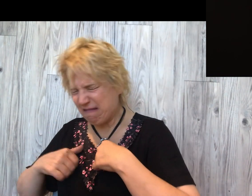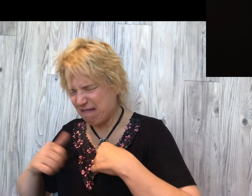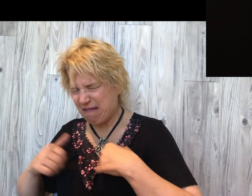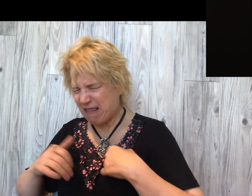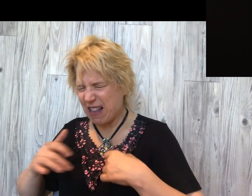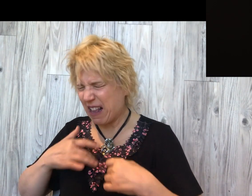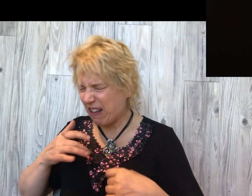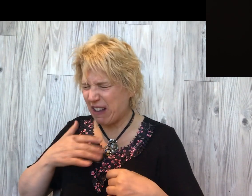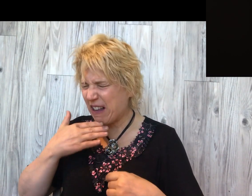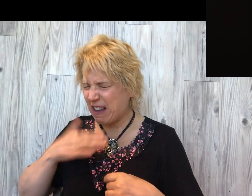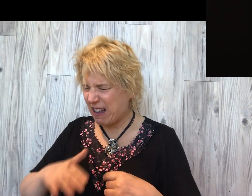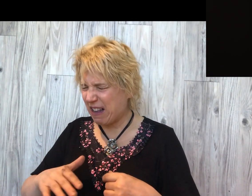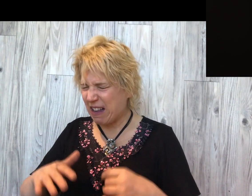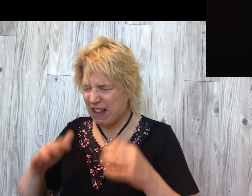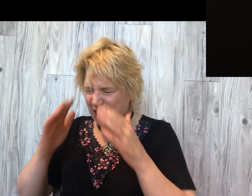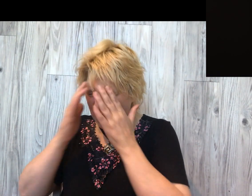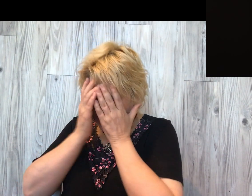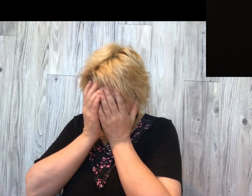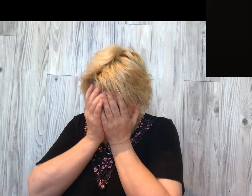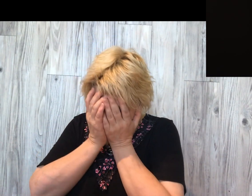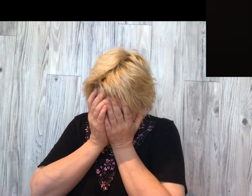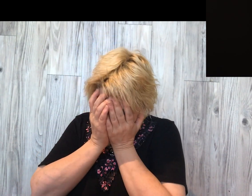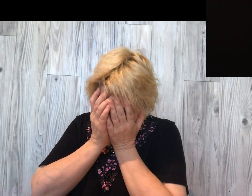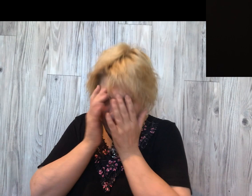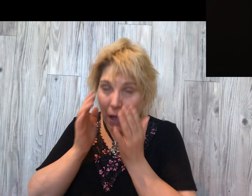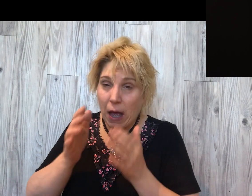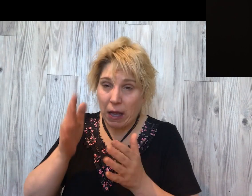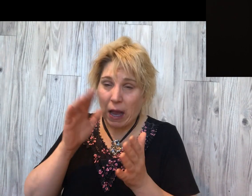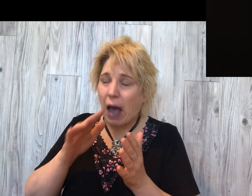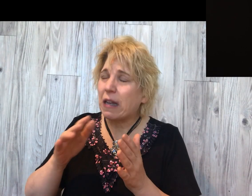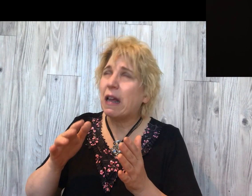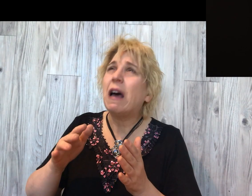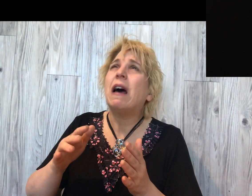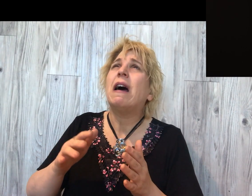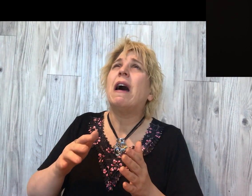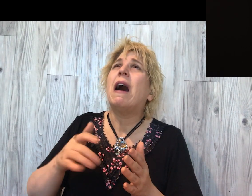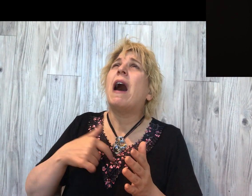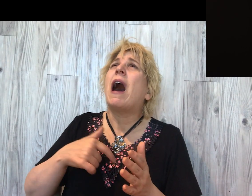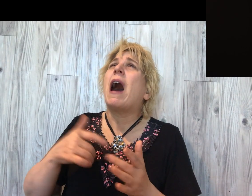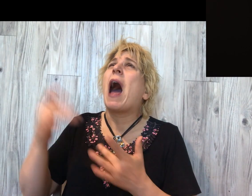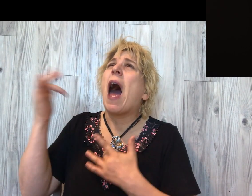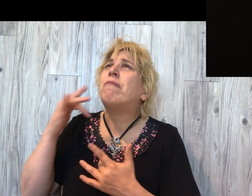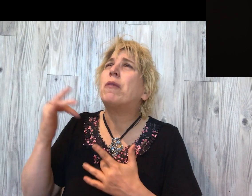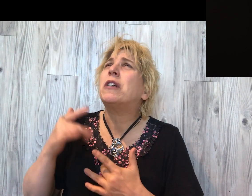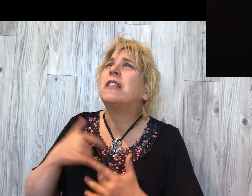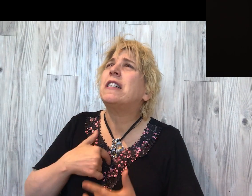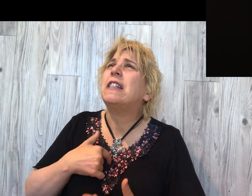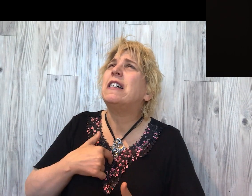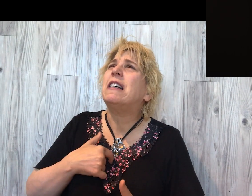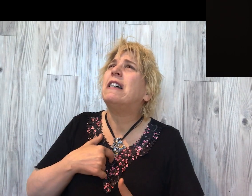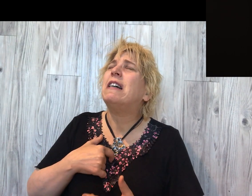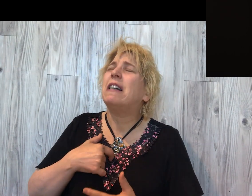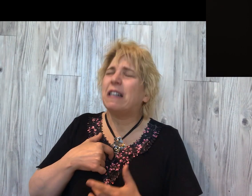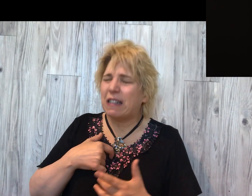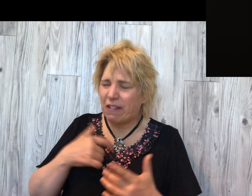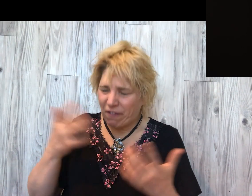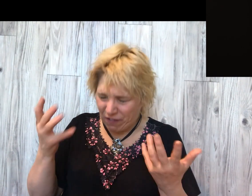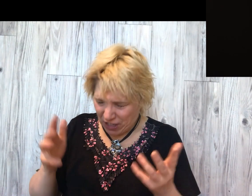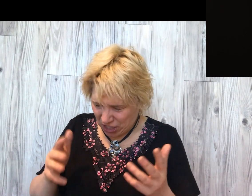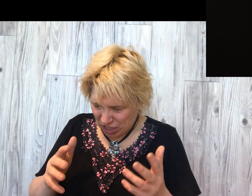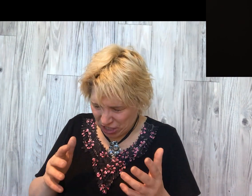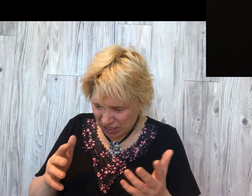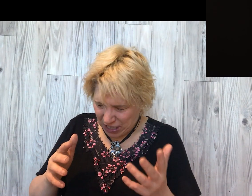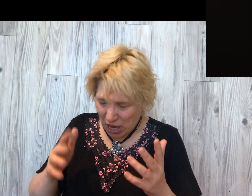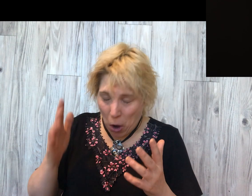humility, and he addressed God simply with this prayer, O God, have mercy on me. And then